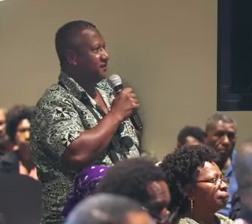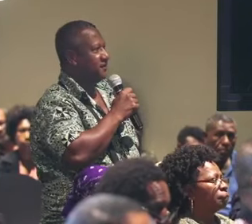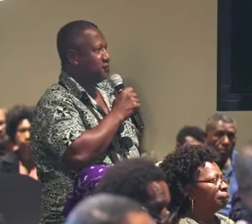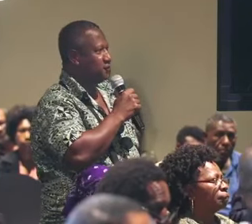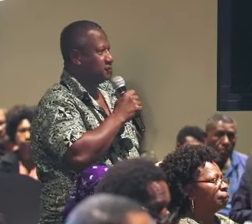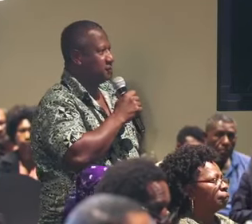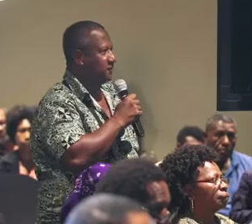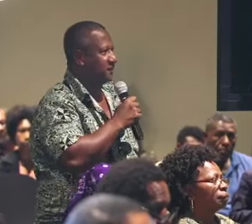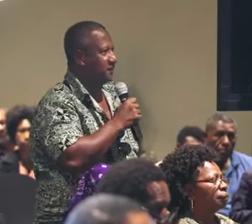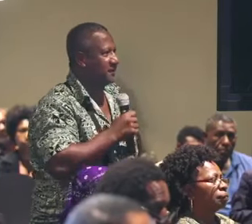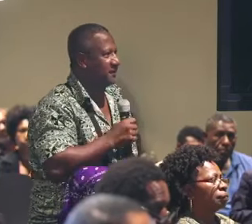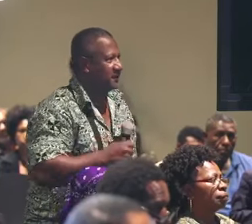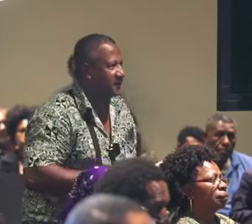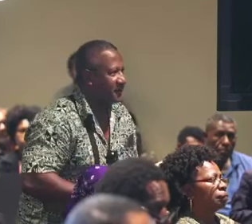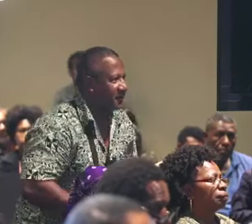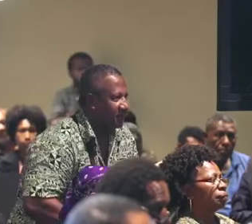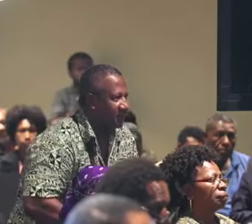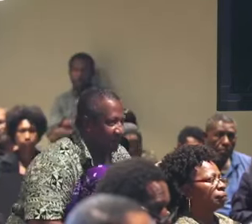Thank you.